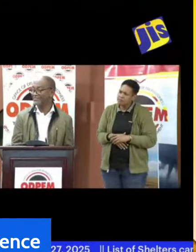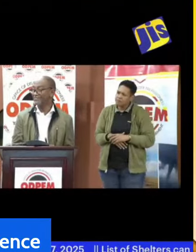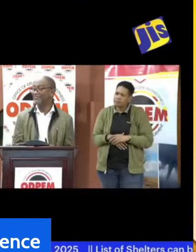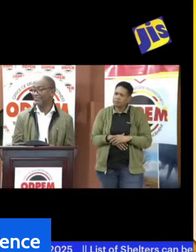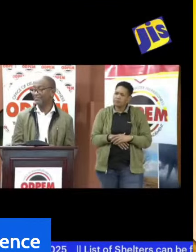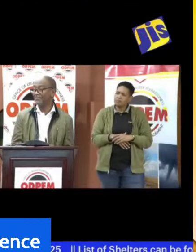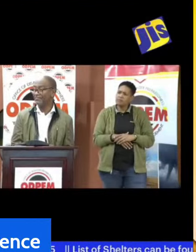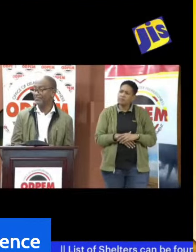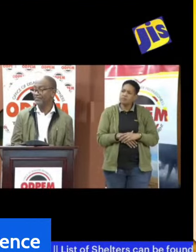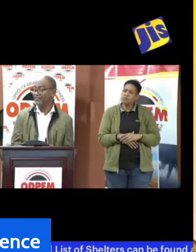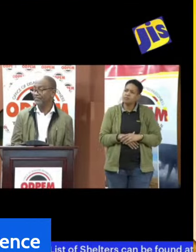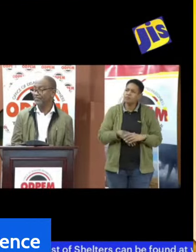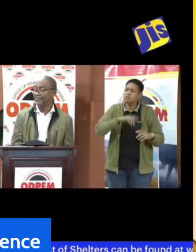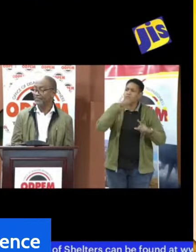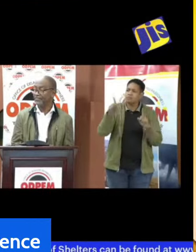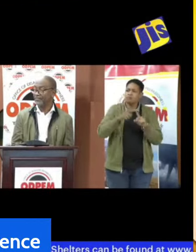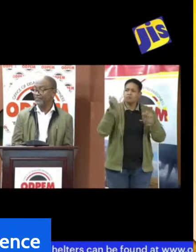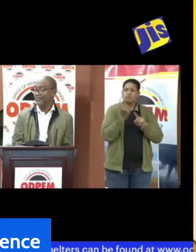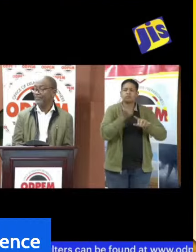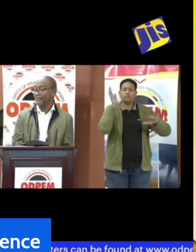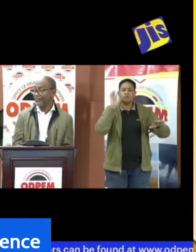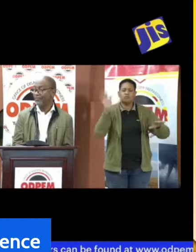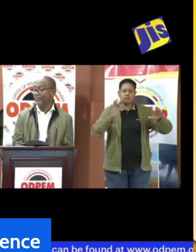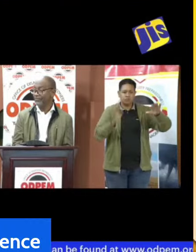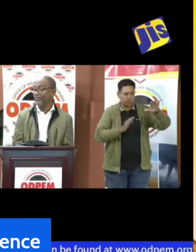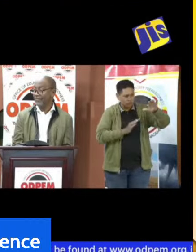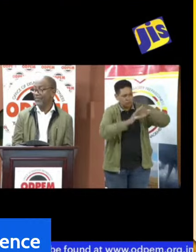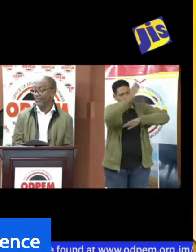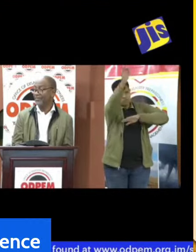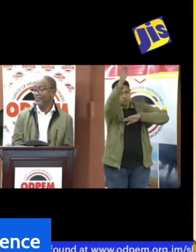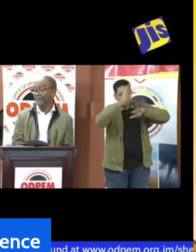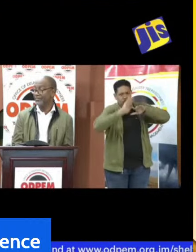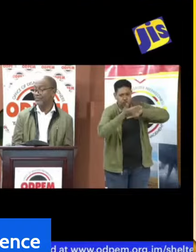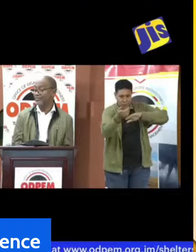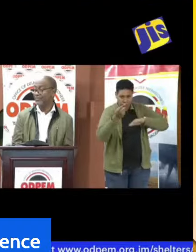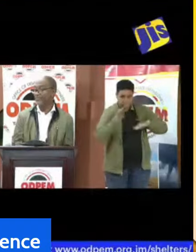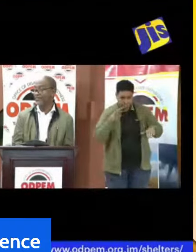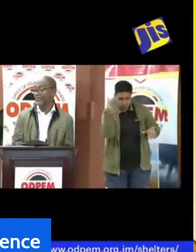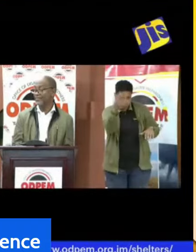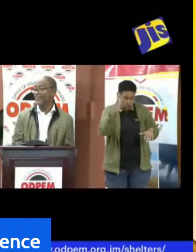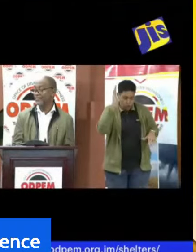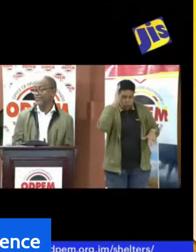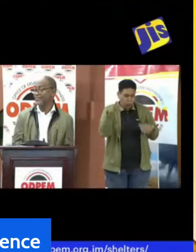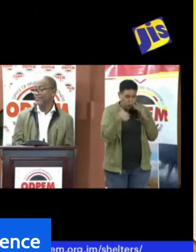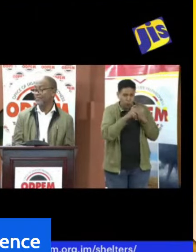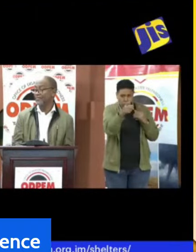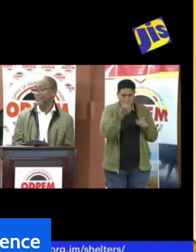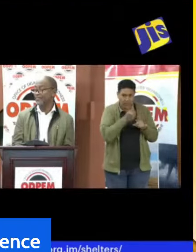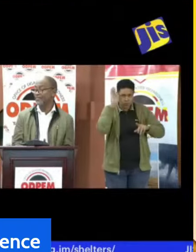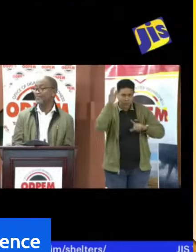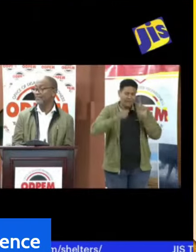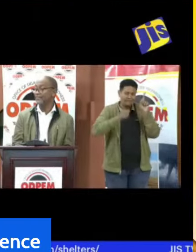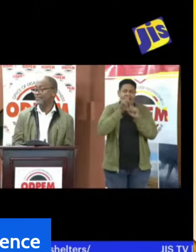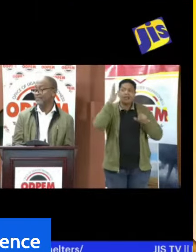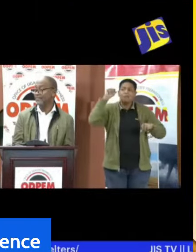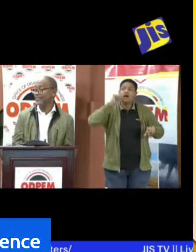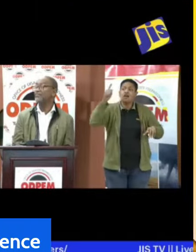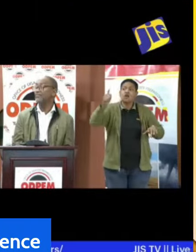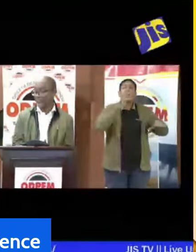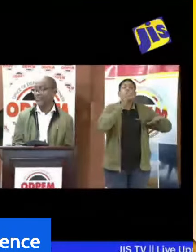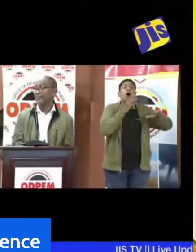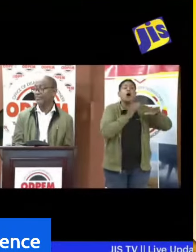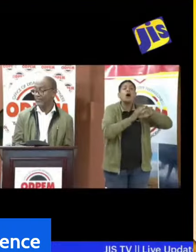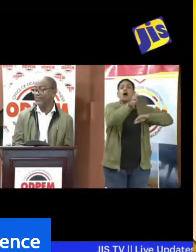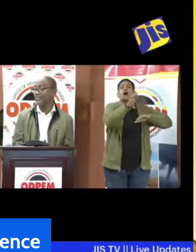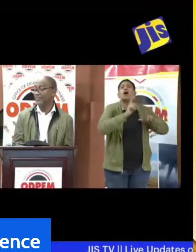Check again. So when it comes over the country, you said earlier that it's going to be affected by not being over the